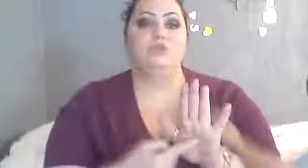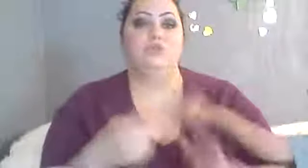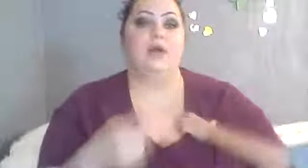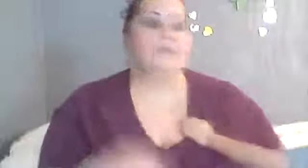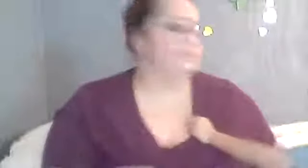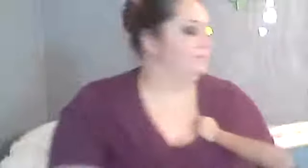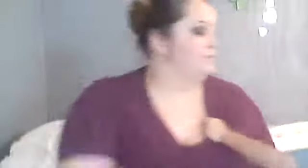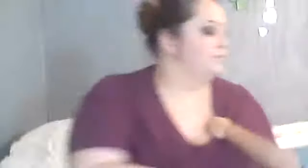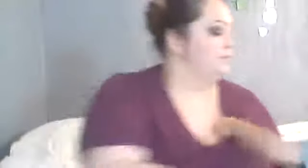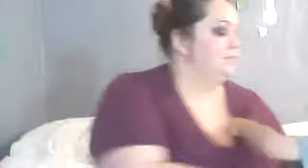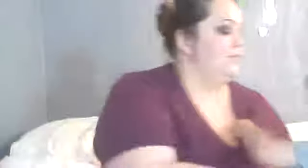guys.